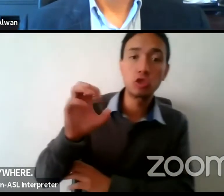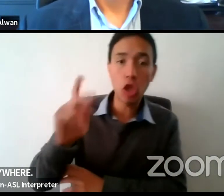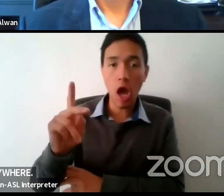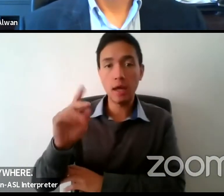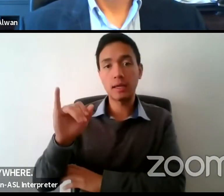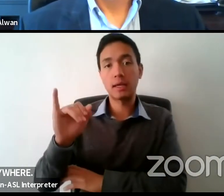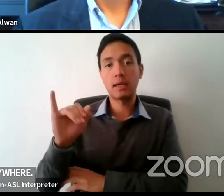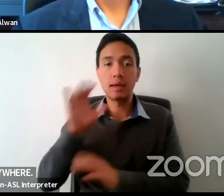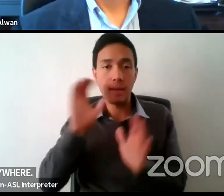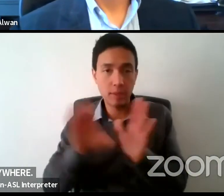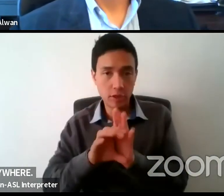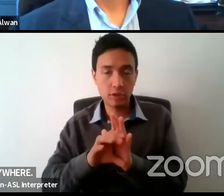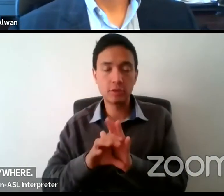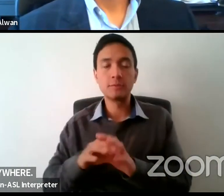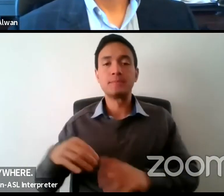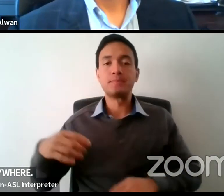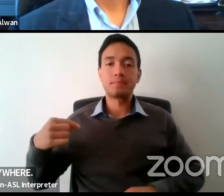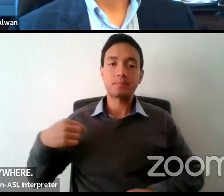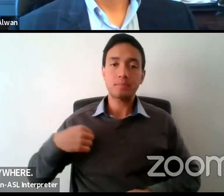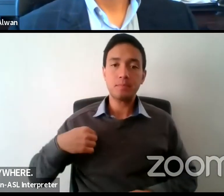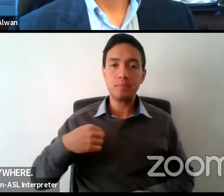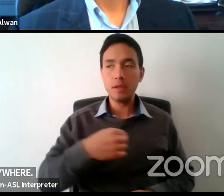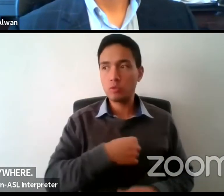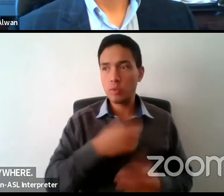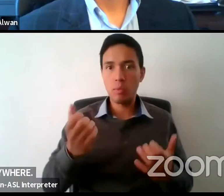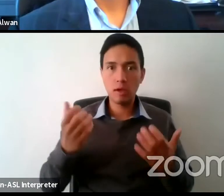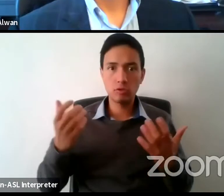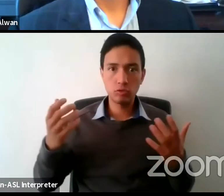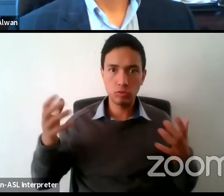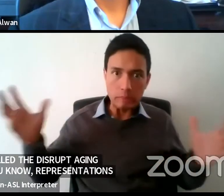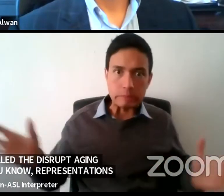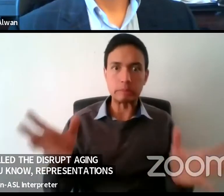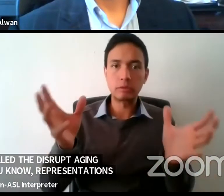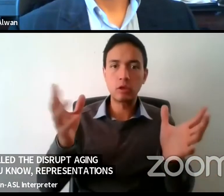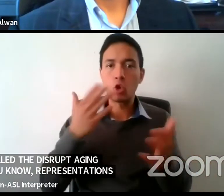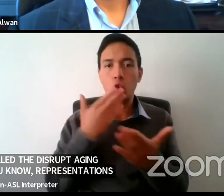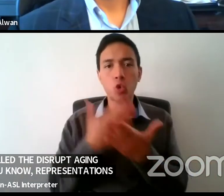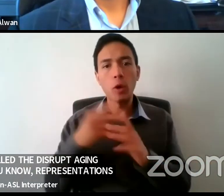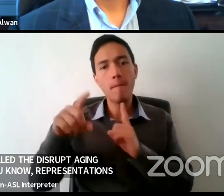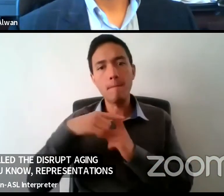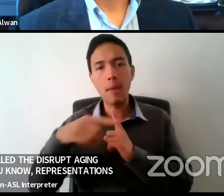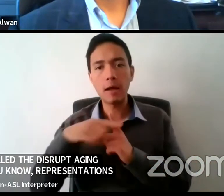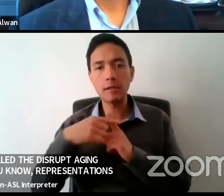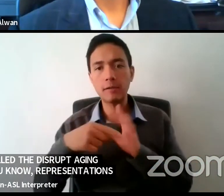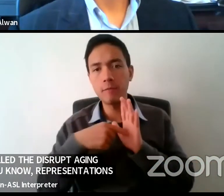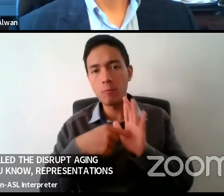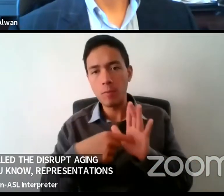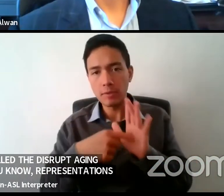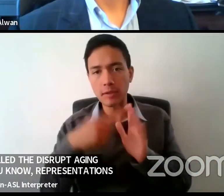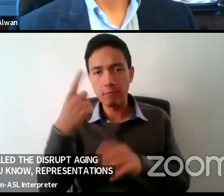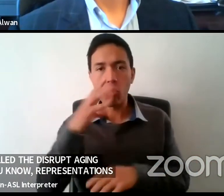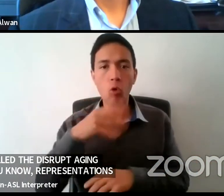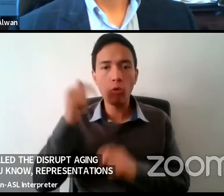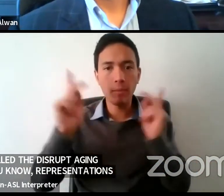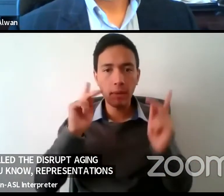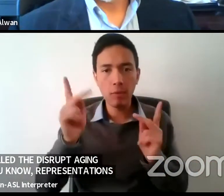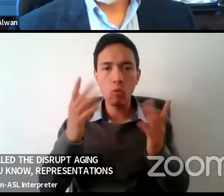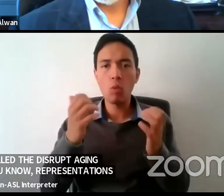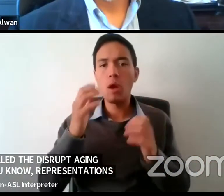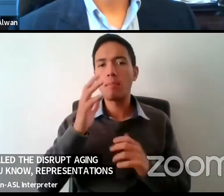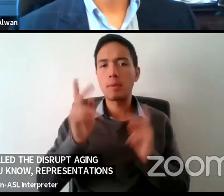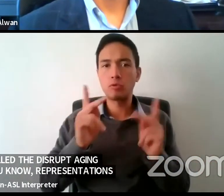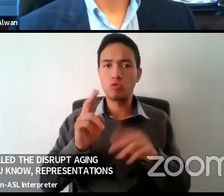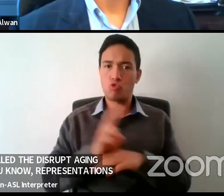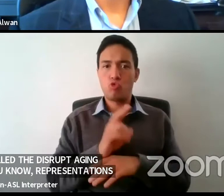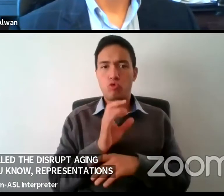good, positive, representations of older adult and technology exist in that collection so that people can use them